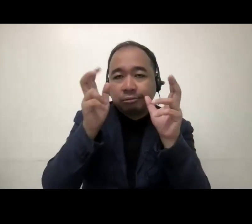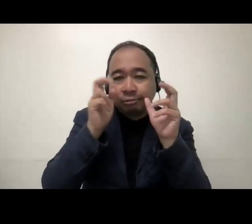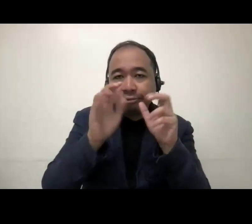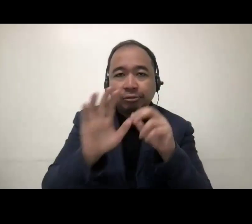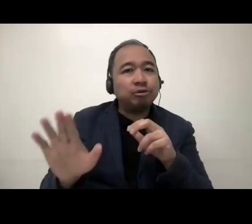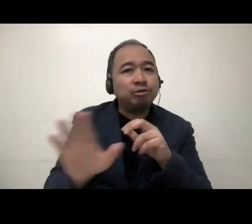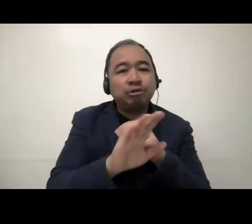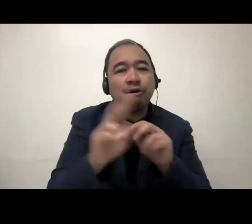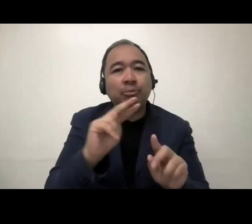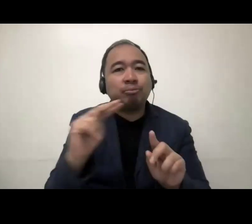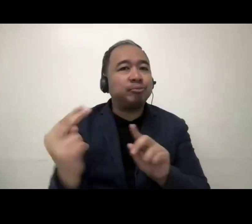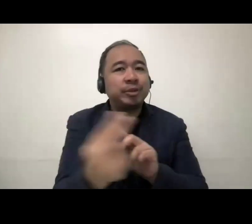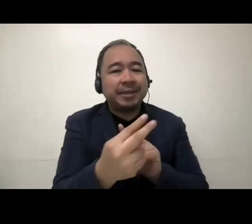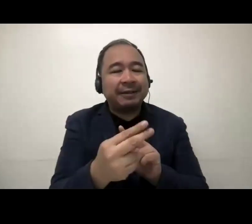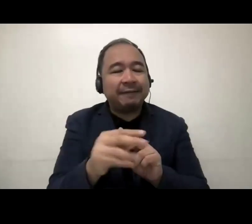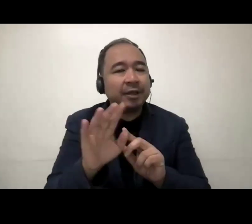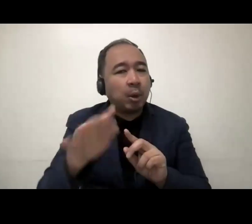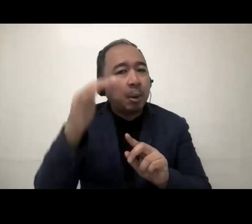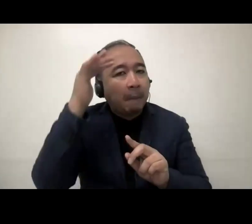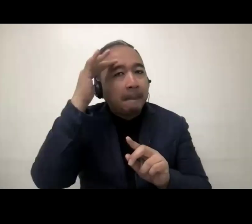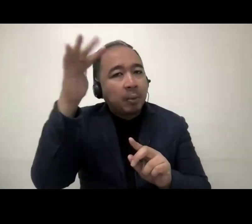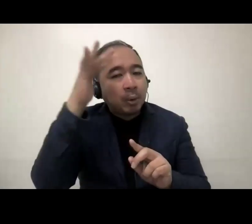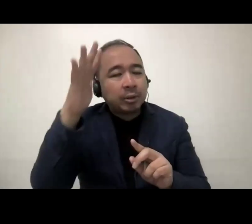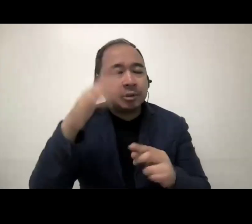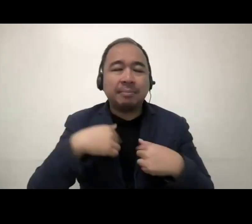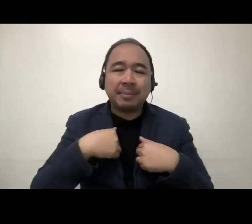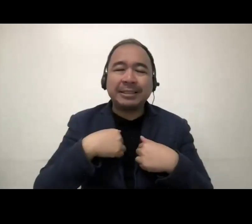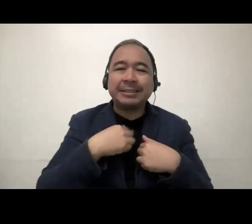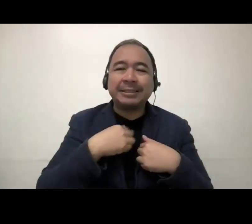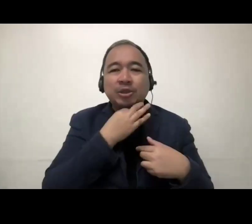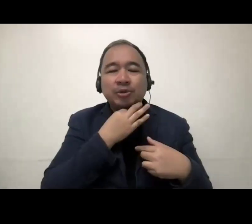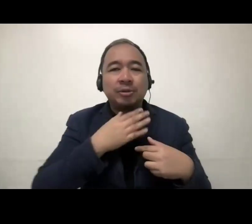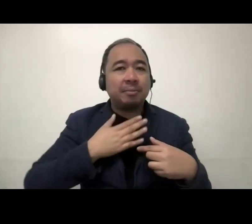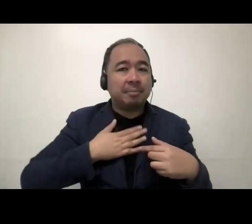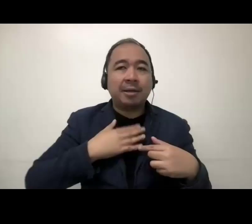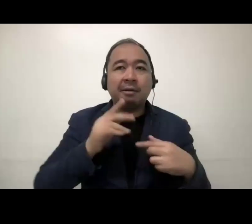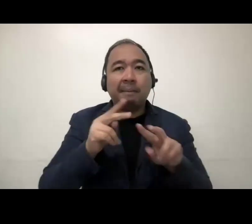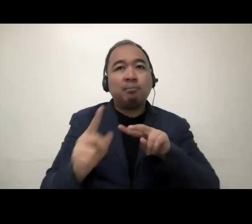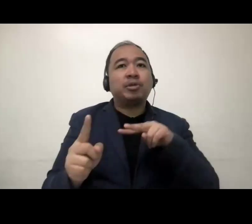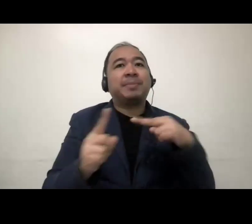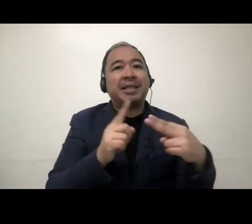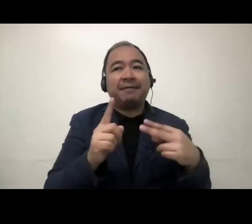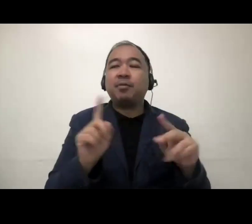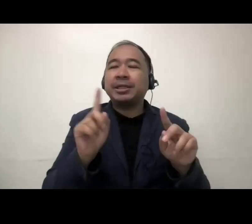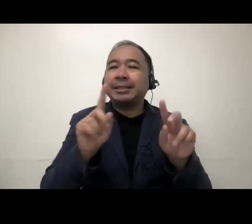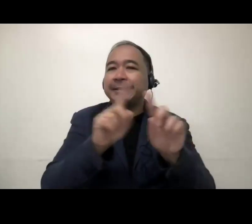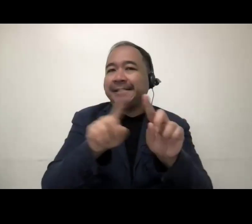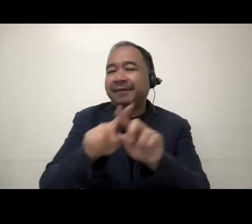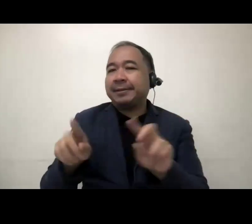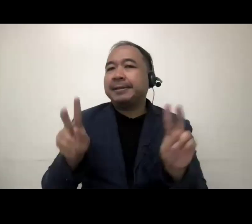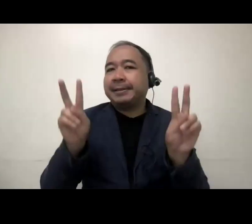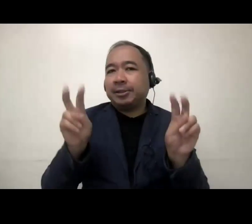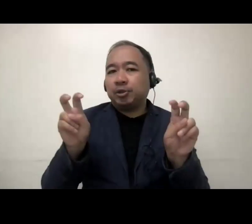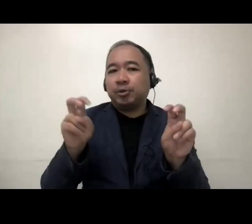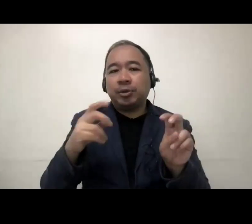of fundamental comments about what my views are on particular issues, but I will, at this point, I think, identify